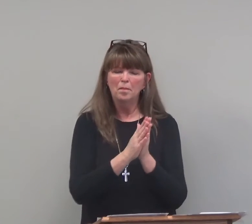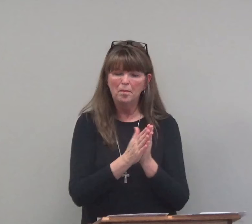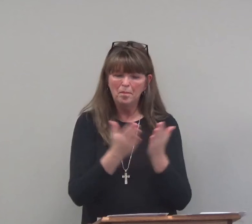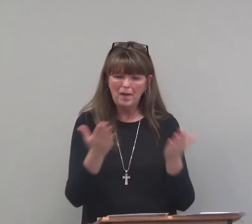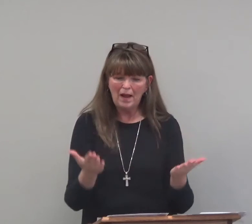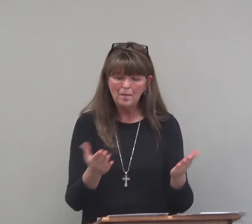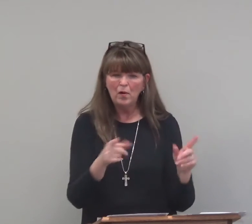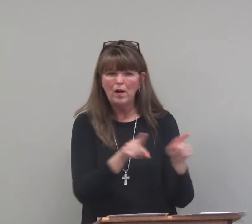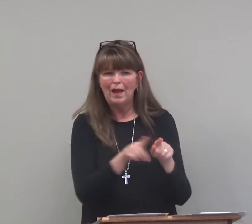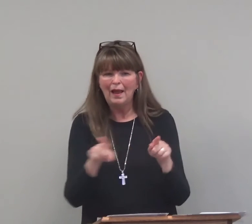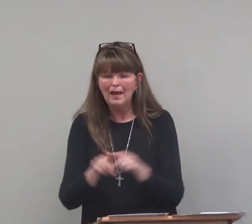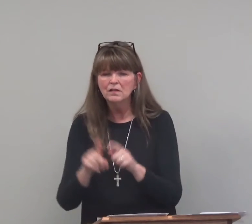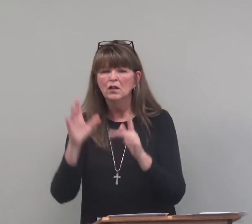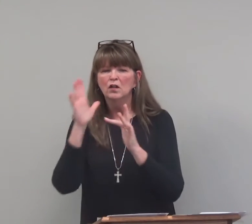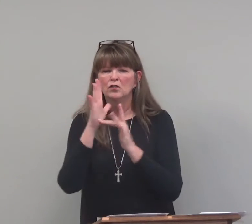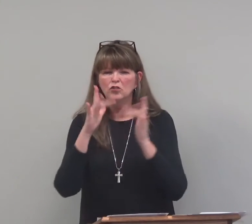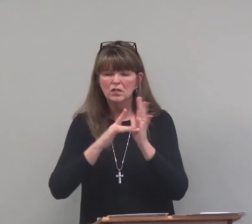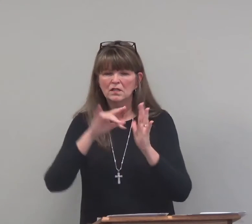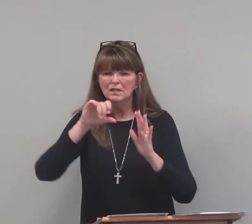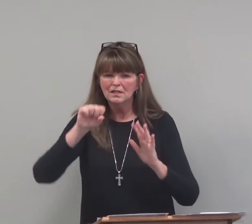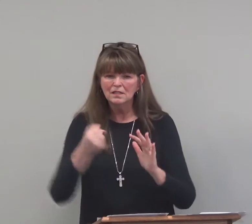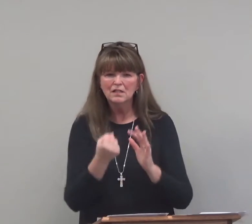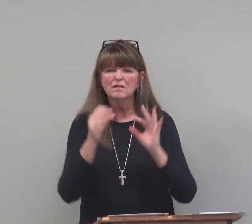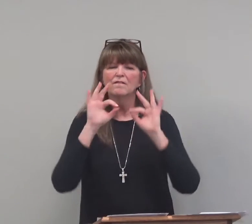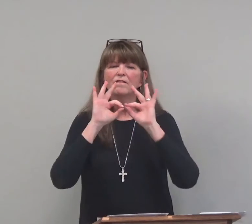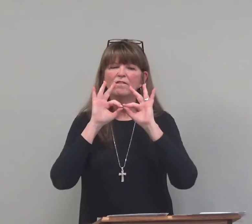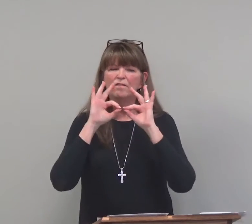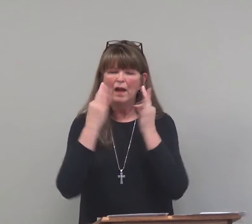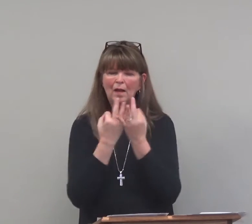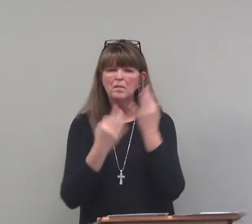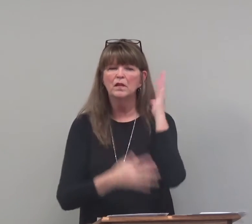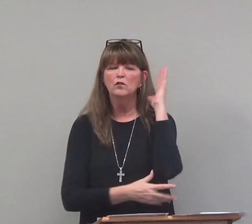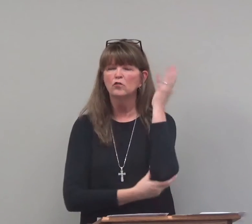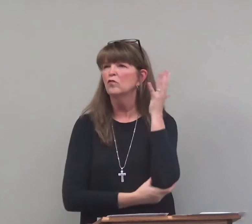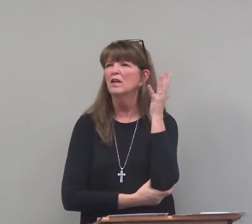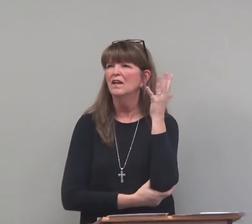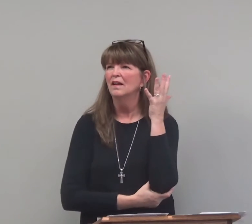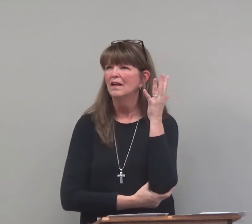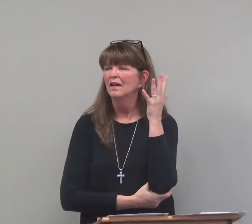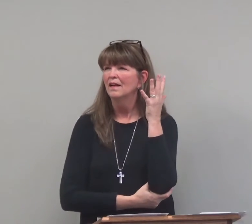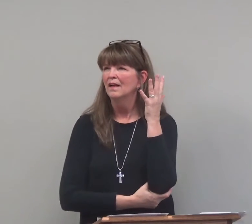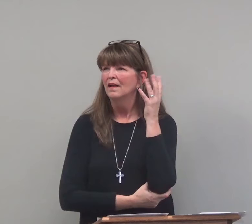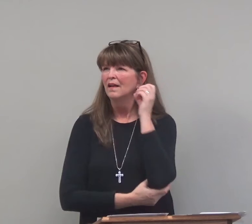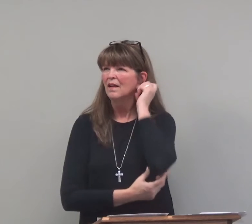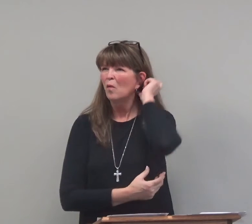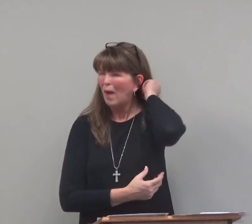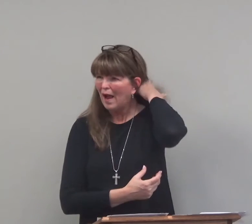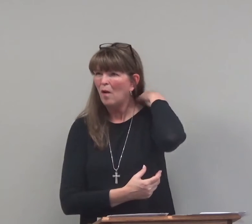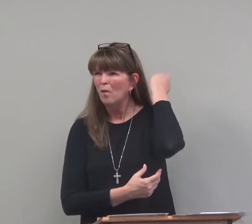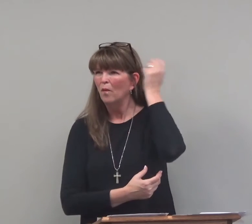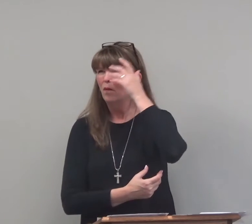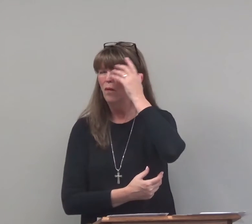they are still listed in the Holy Bible as Jesus' family, as